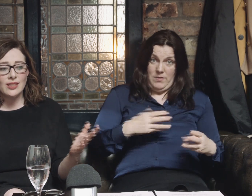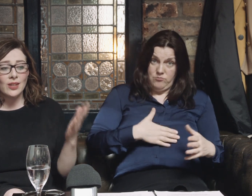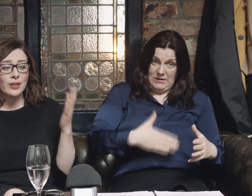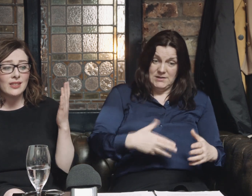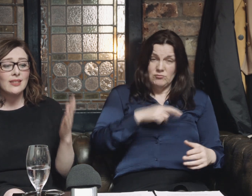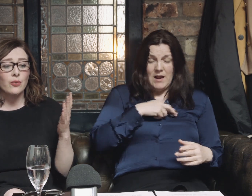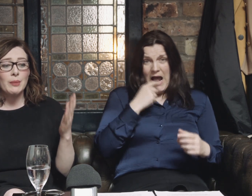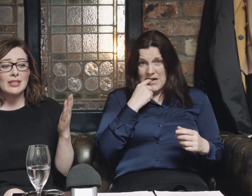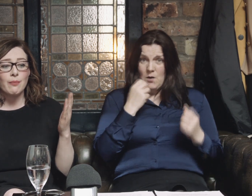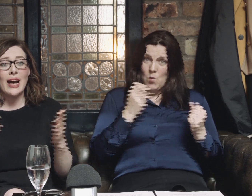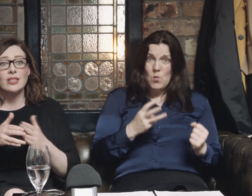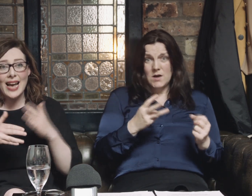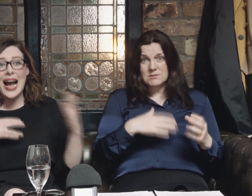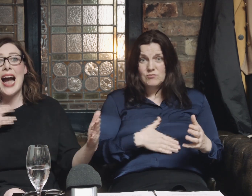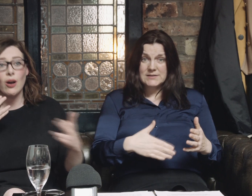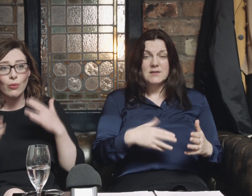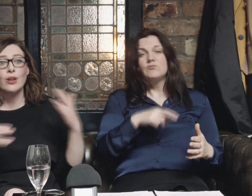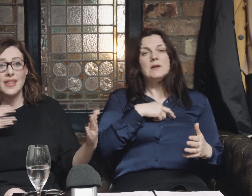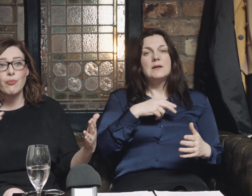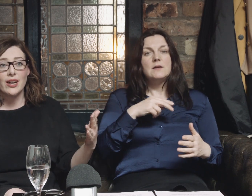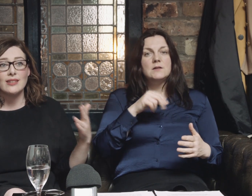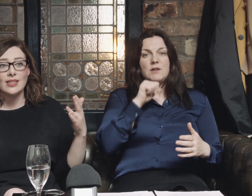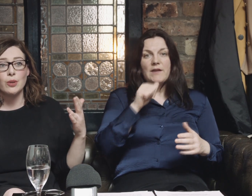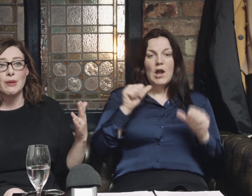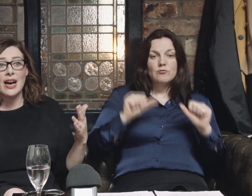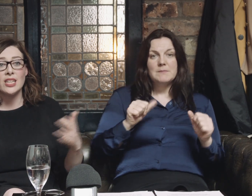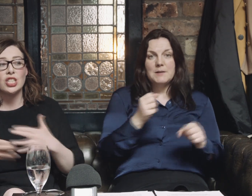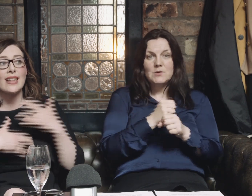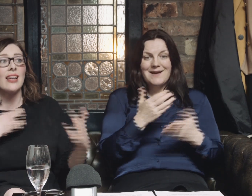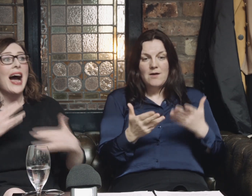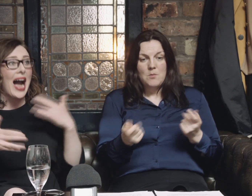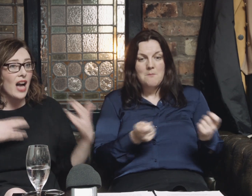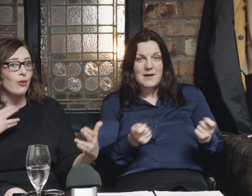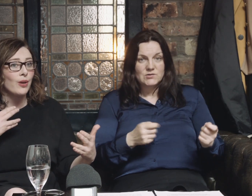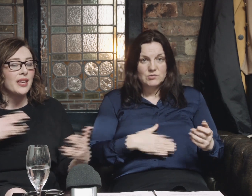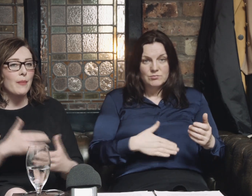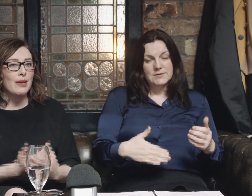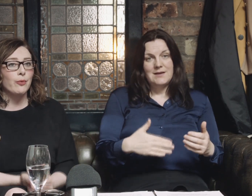much wanted, and there was a disagreement about how that pregnancy would be managed and